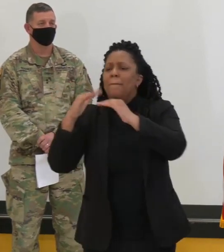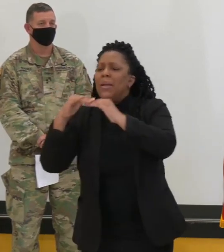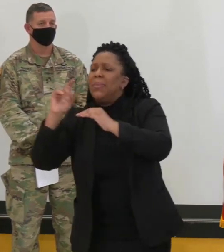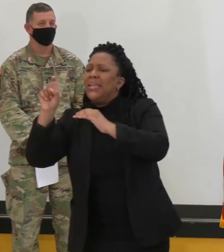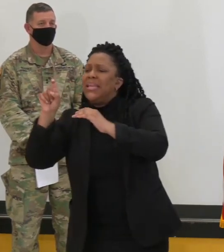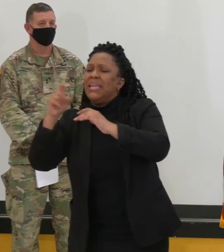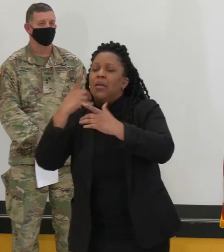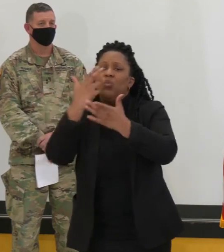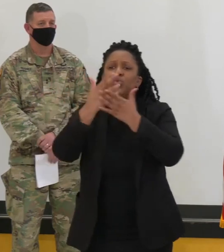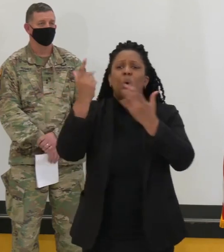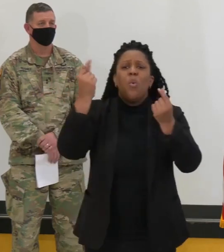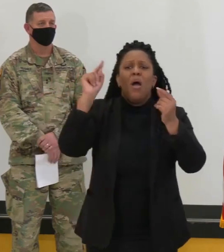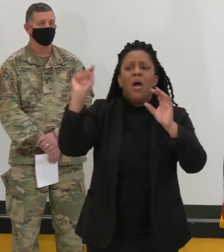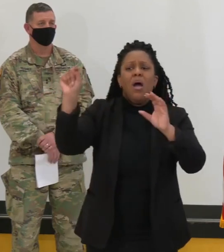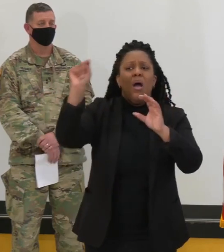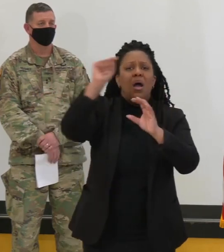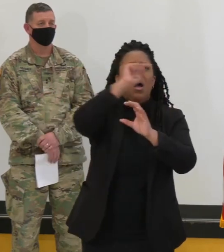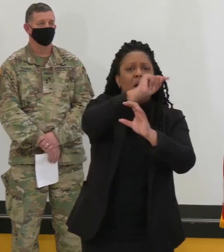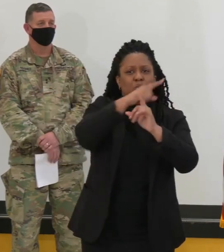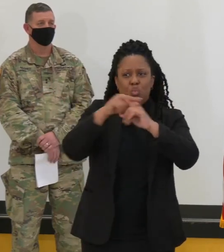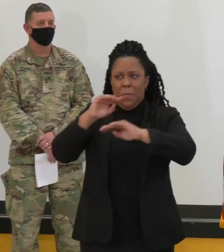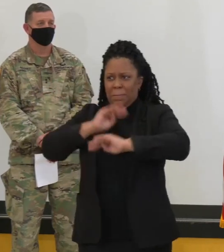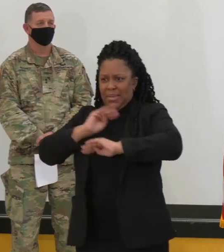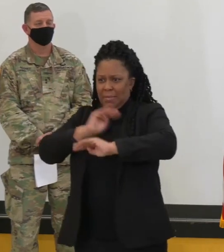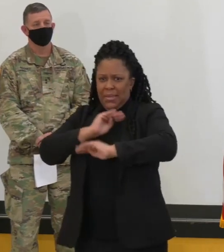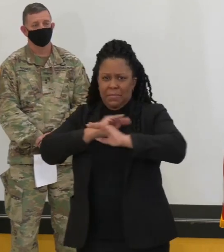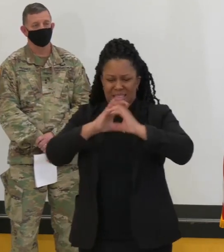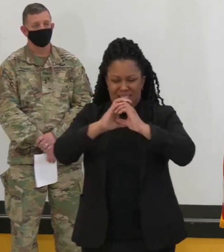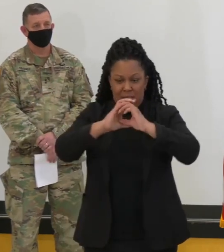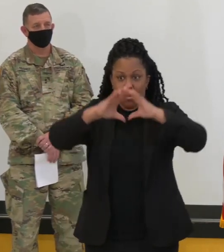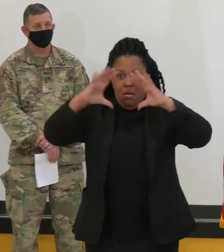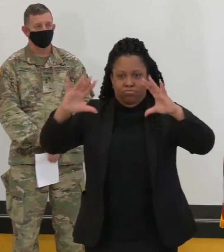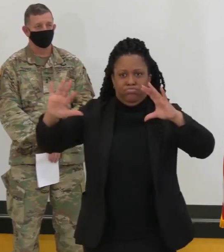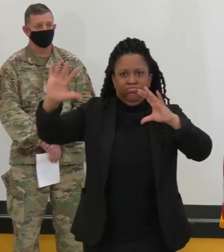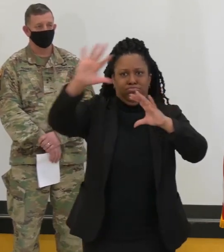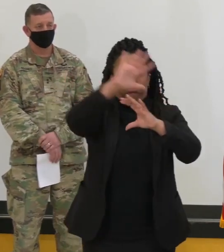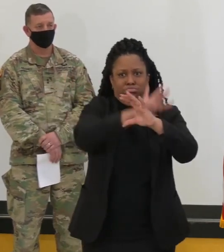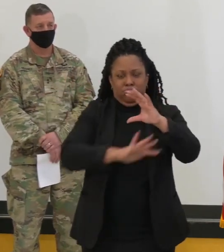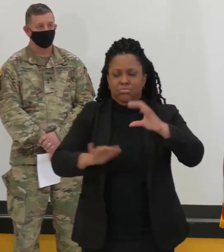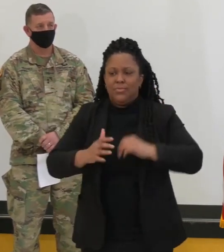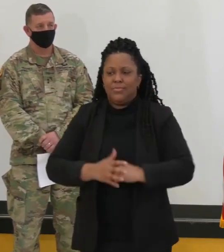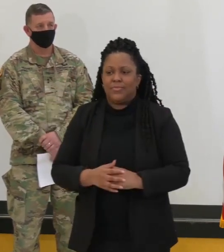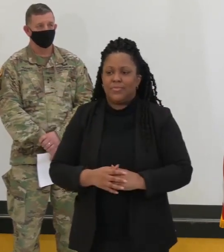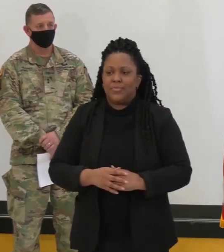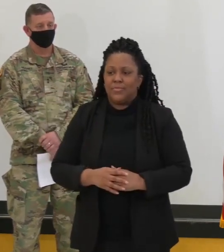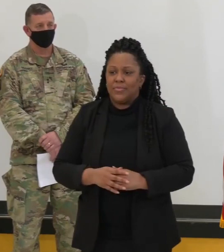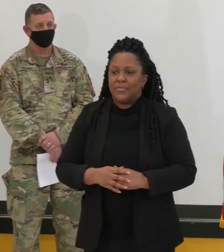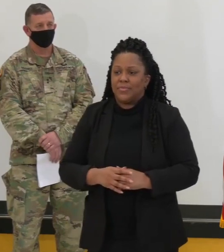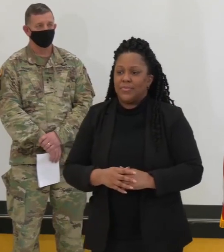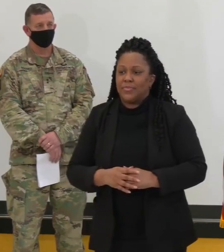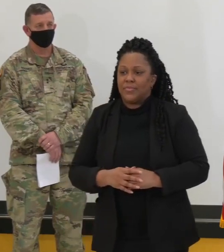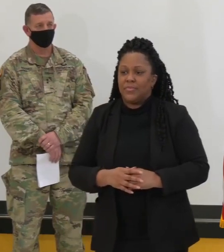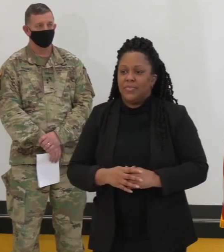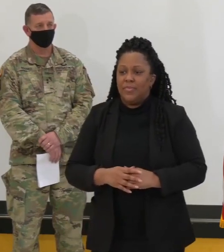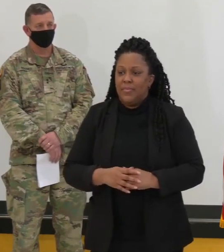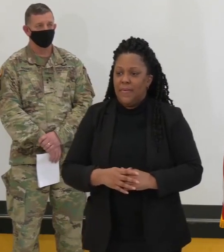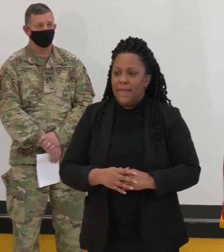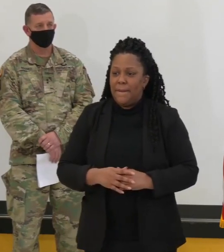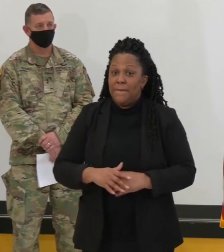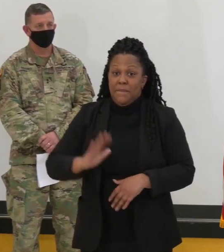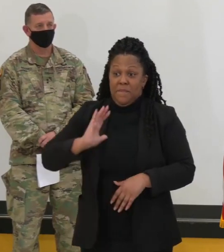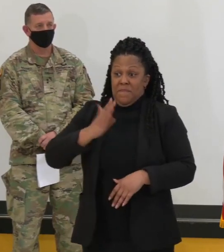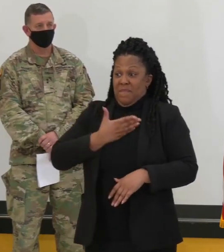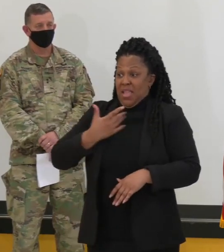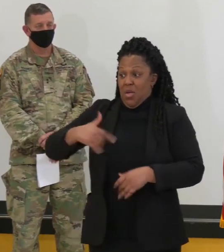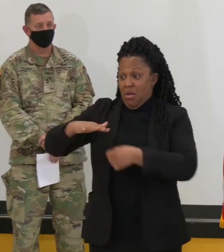see with our National Guard, with our state troopers, our conservation officers, our county sheriff's deputies, and our local police officers all across